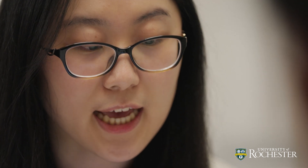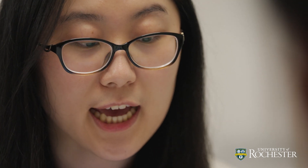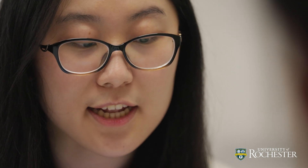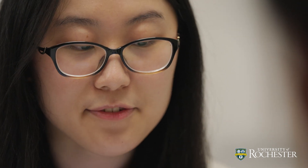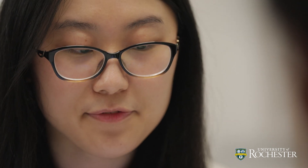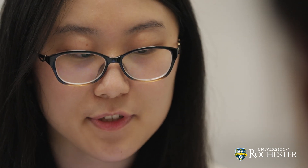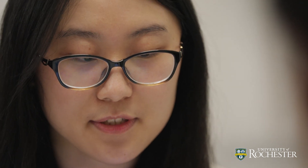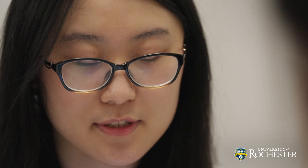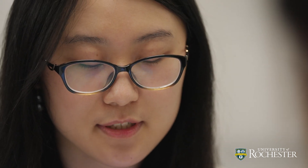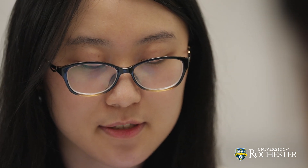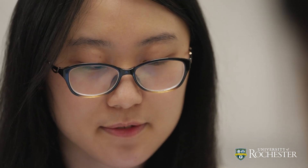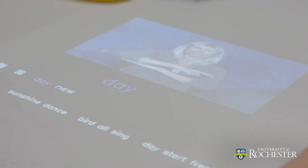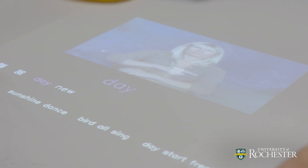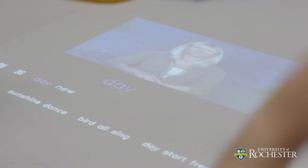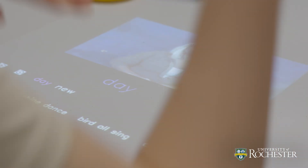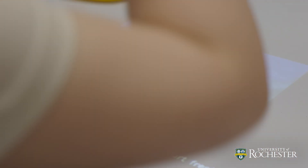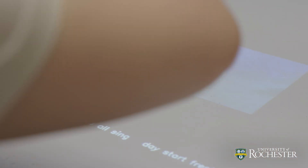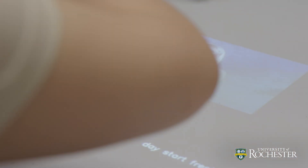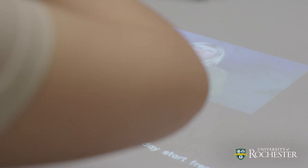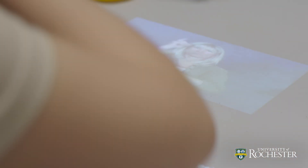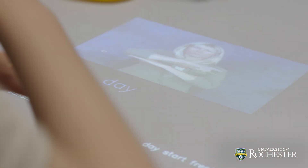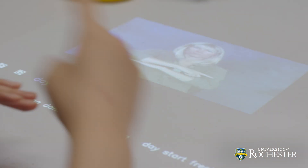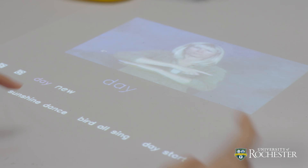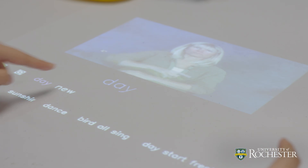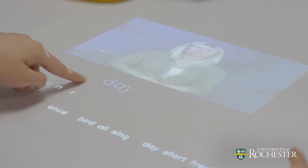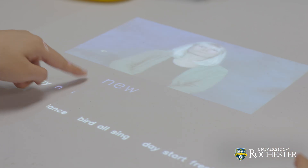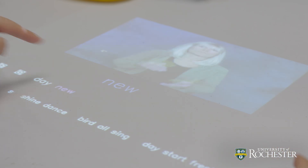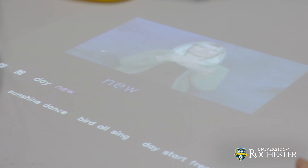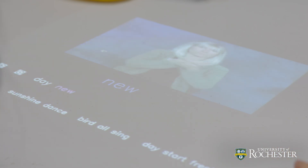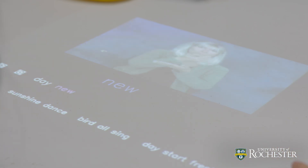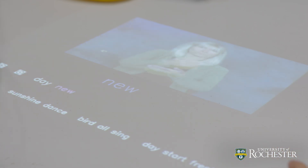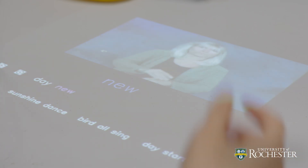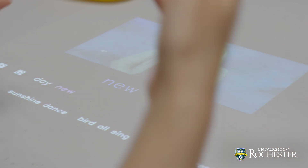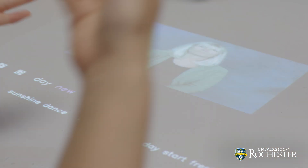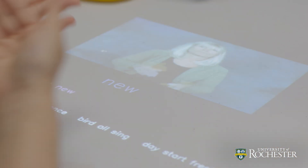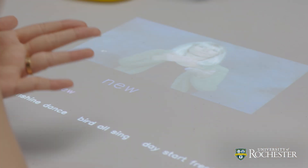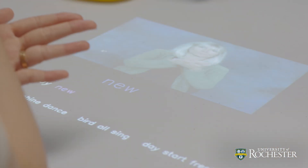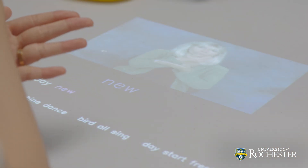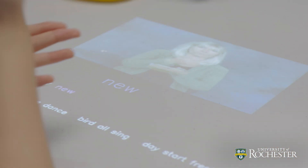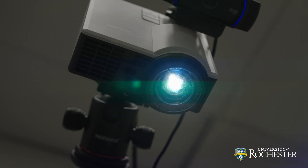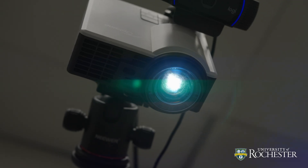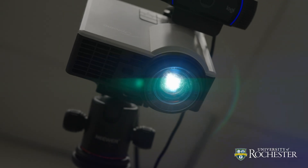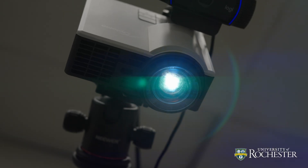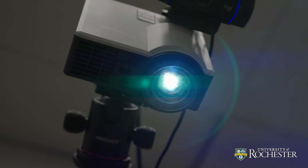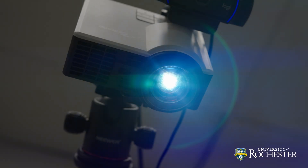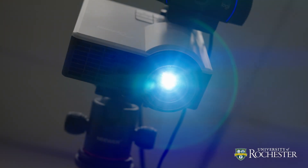speaking into sign language videos, so that it will display right in front of the parent as soon as they